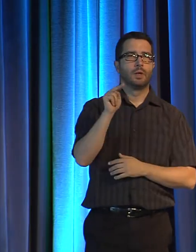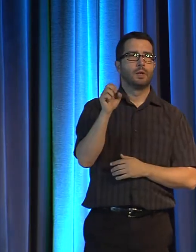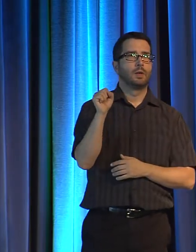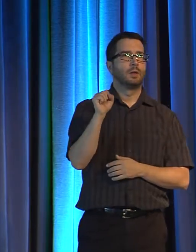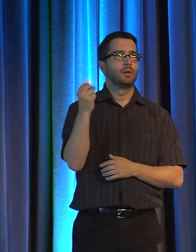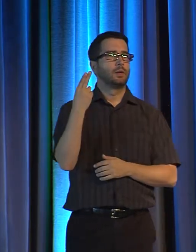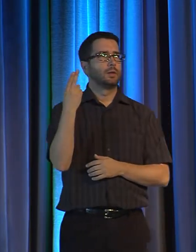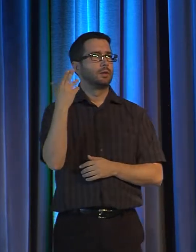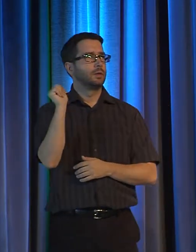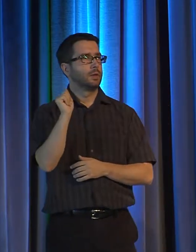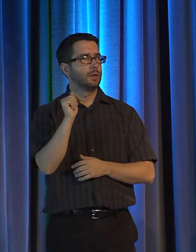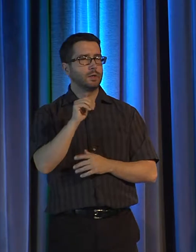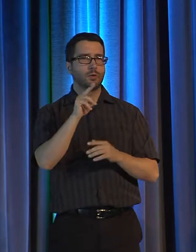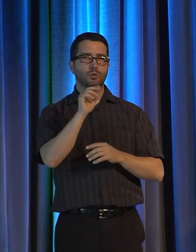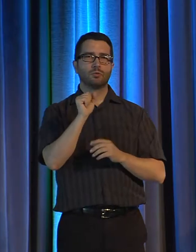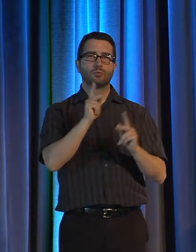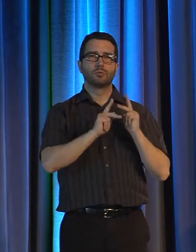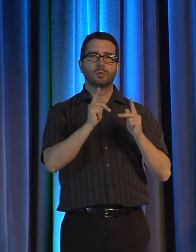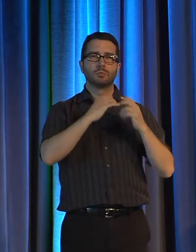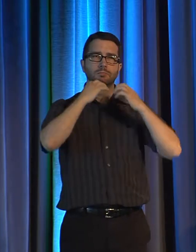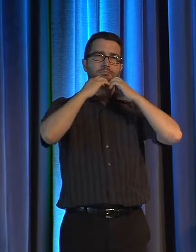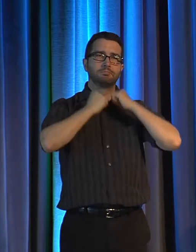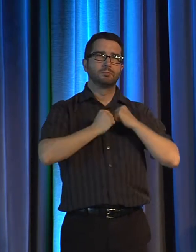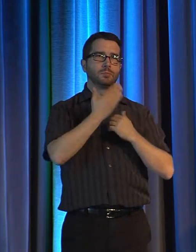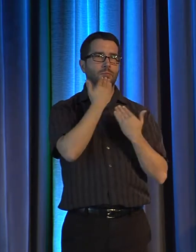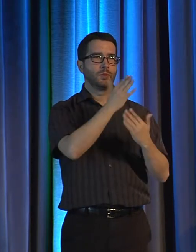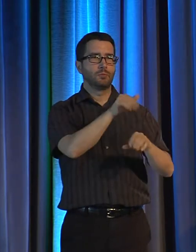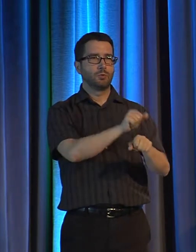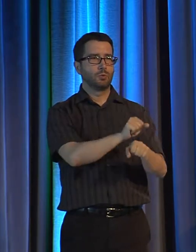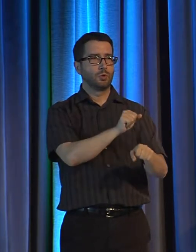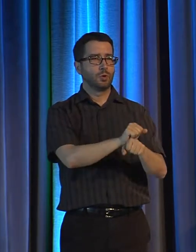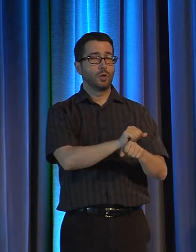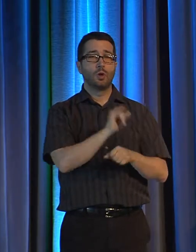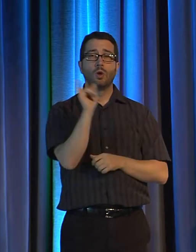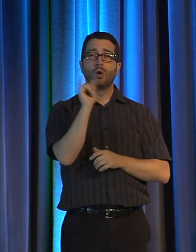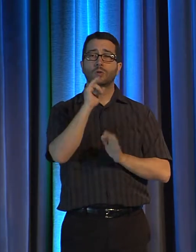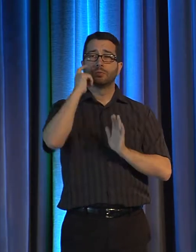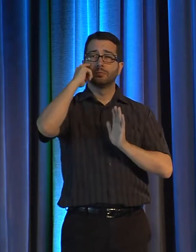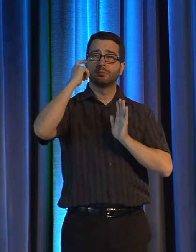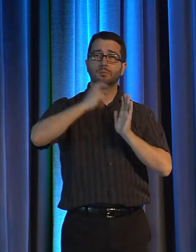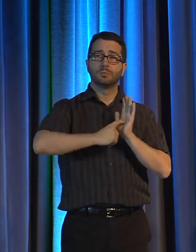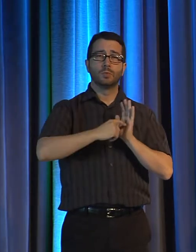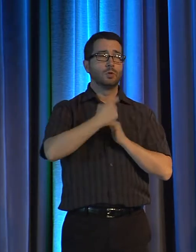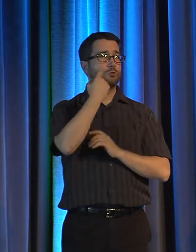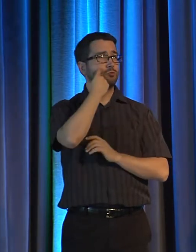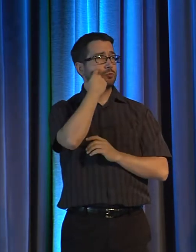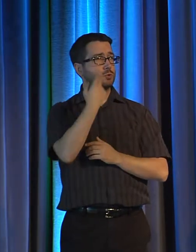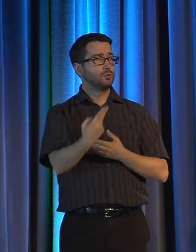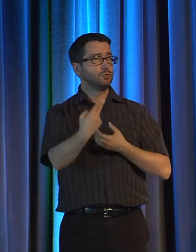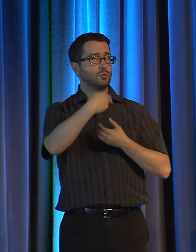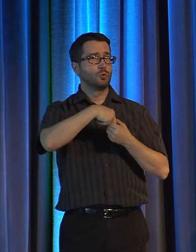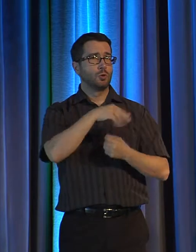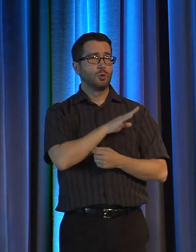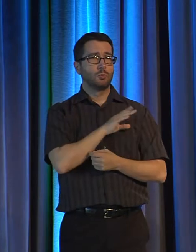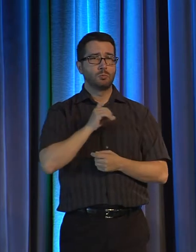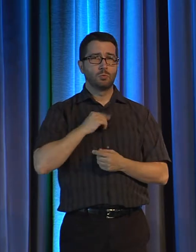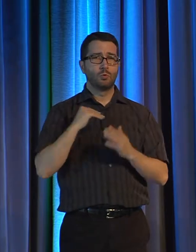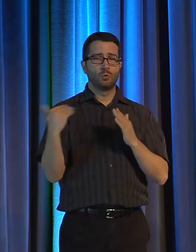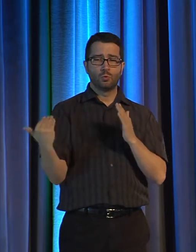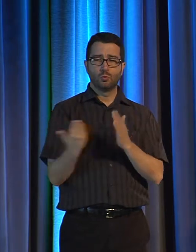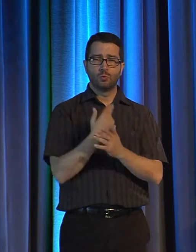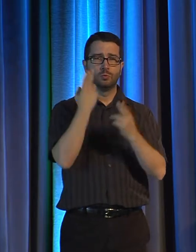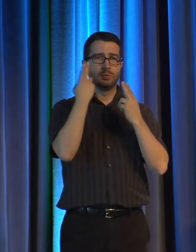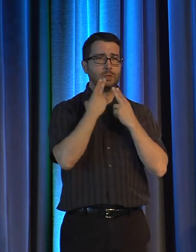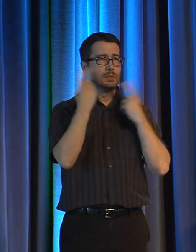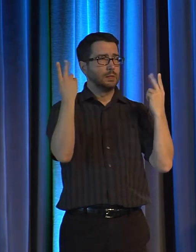to Nova Scotians. I'd also like to recognize the new members who have joined the board since last year,